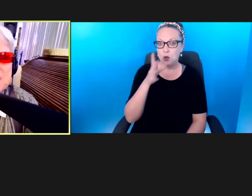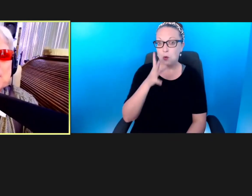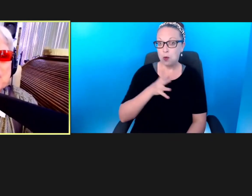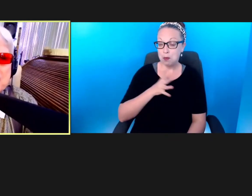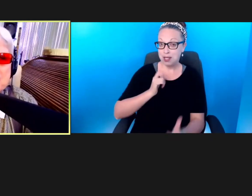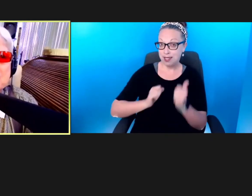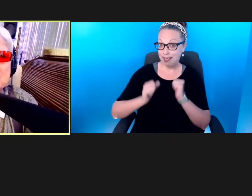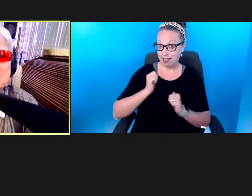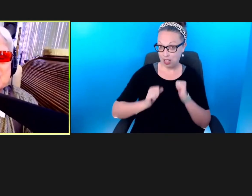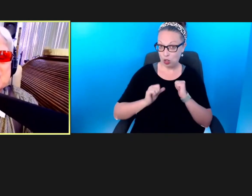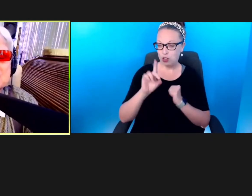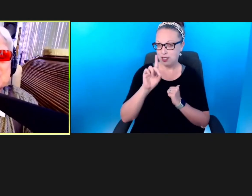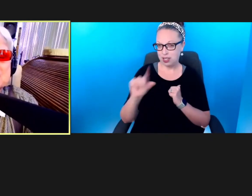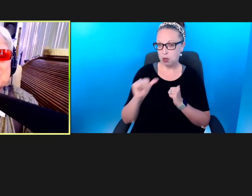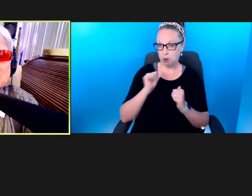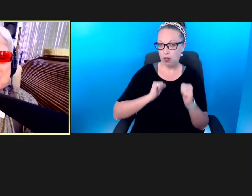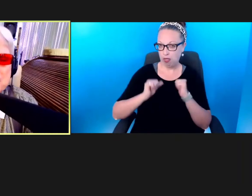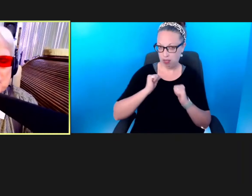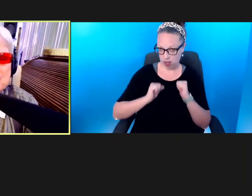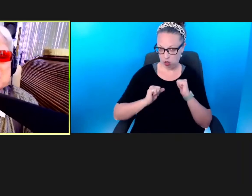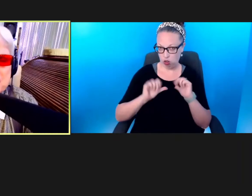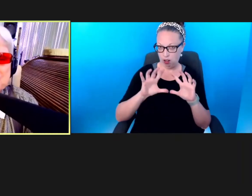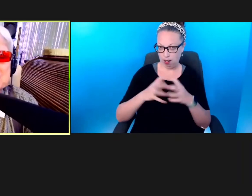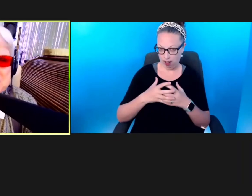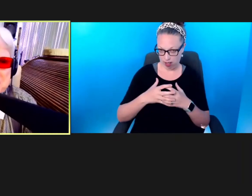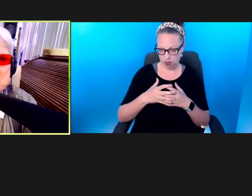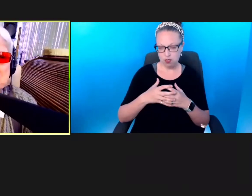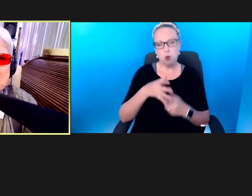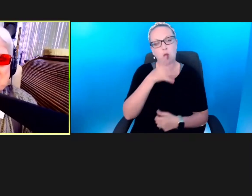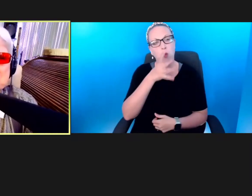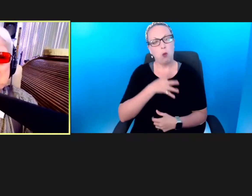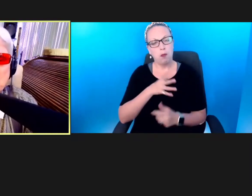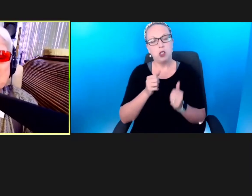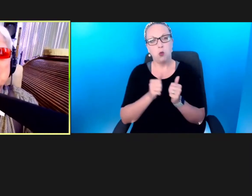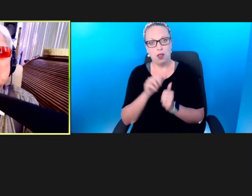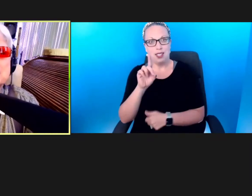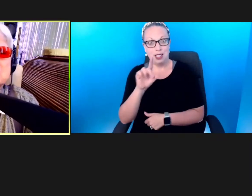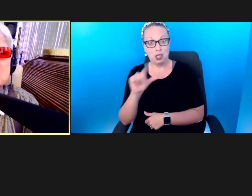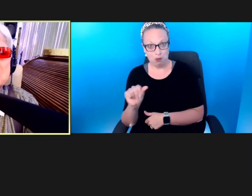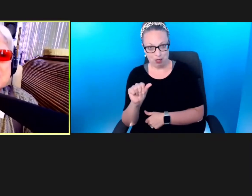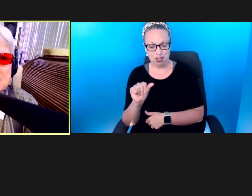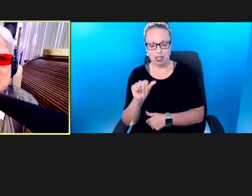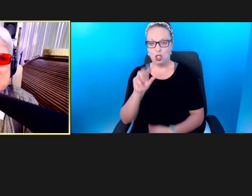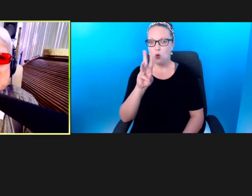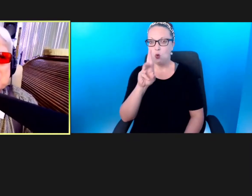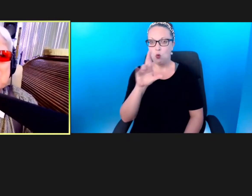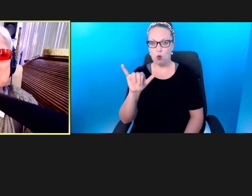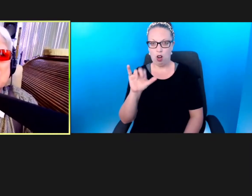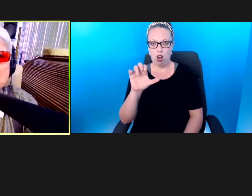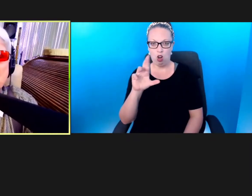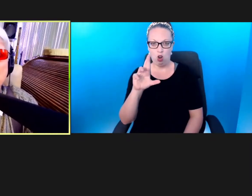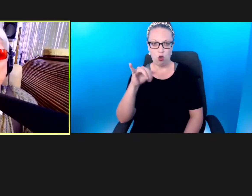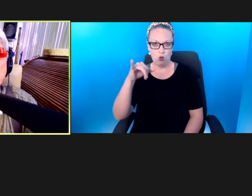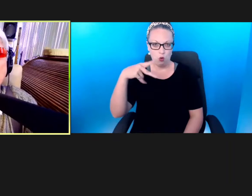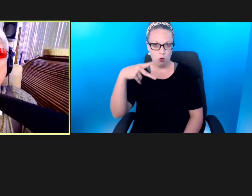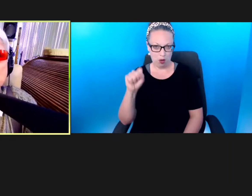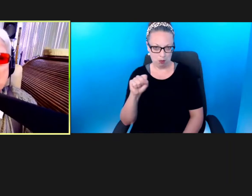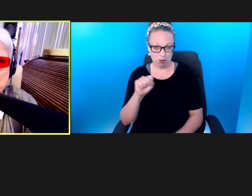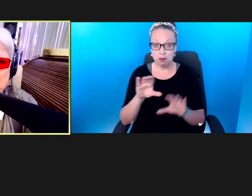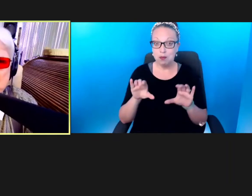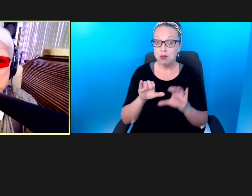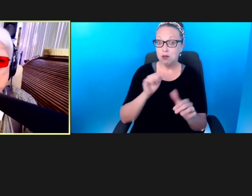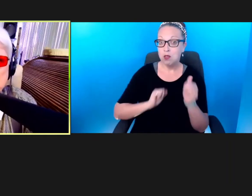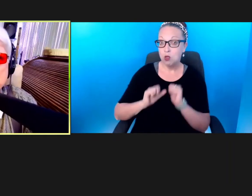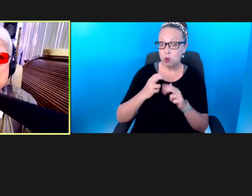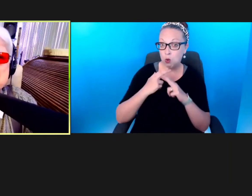Collective, Disabled Theater, Women with Disabilities Theater Collective, Rye Cripps. They did a show called Occupy